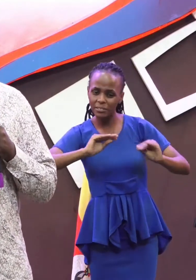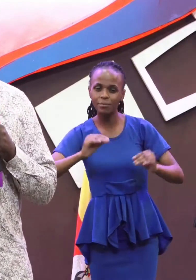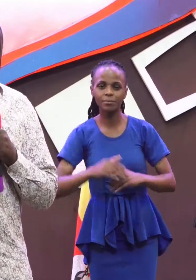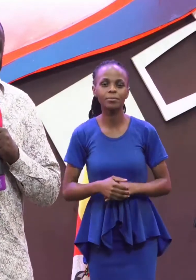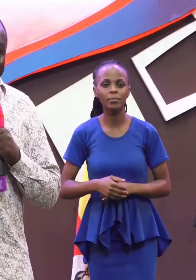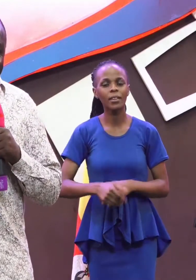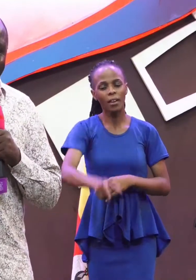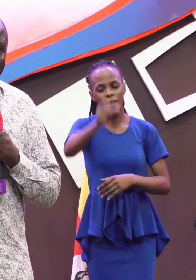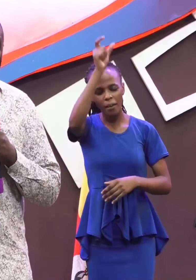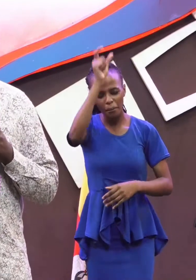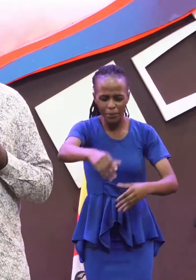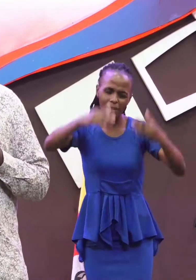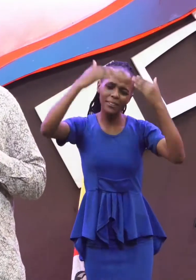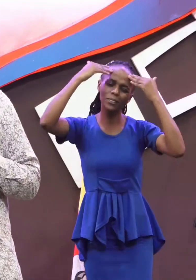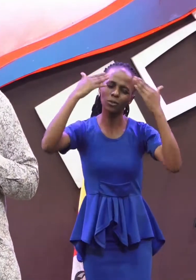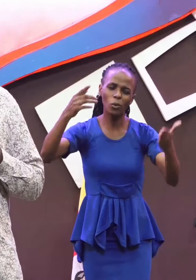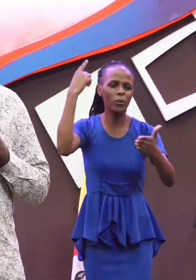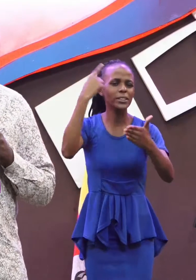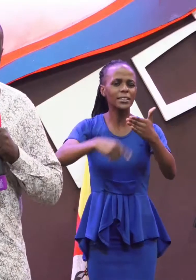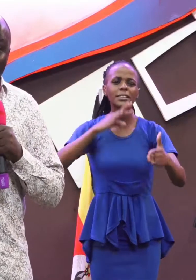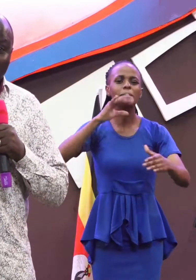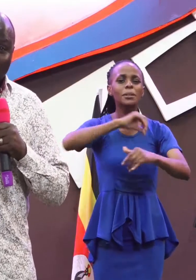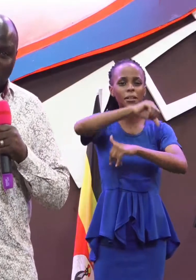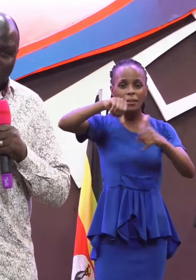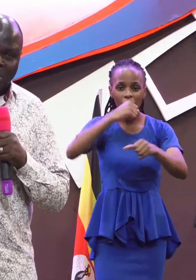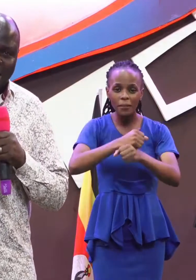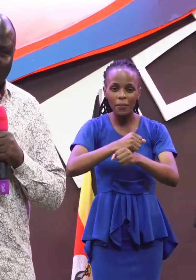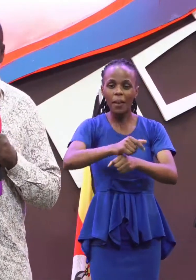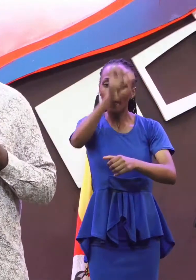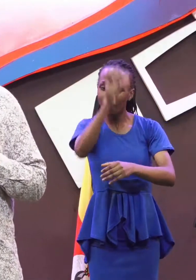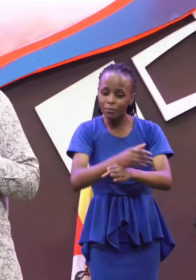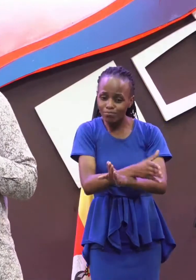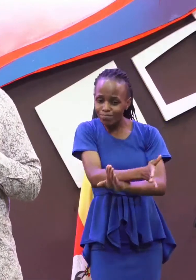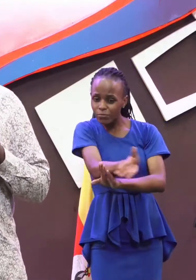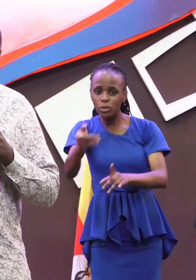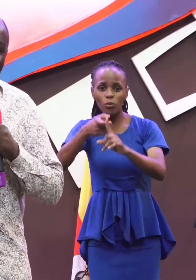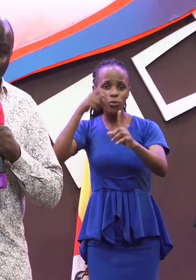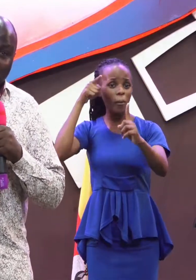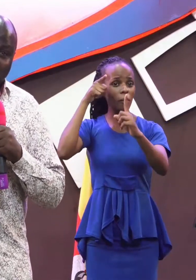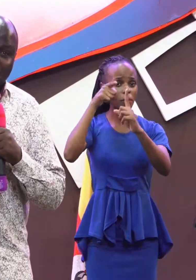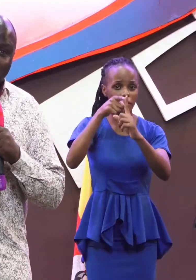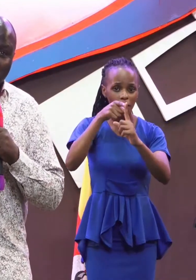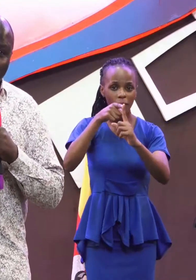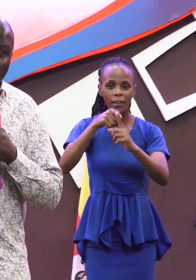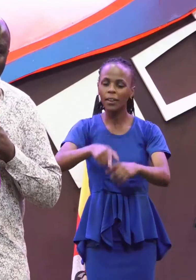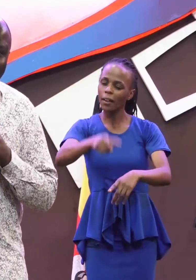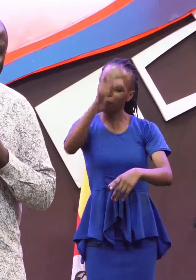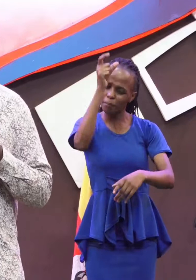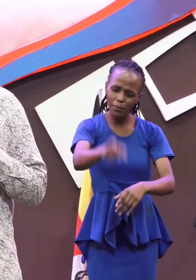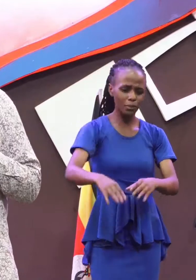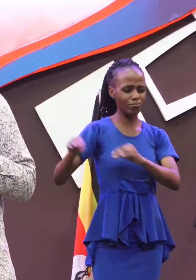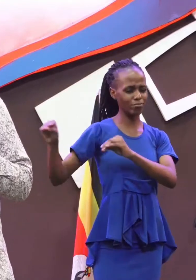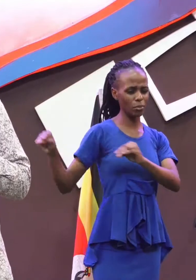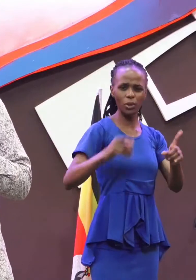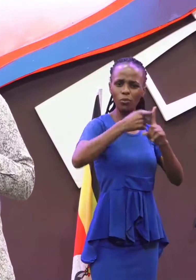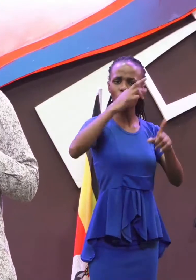teaching, he does not know what he's talking about. He's diverting off the course. He's taking